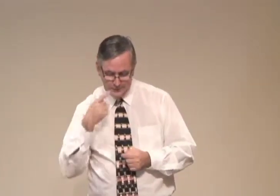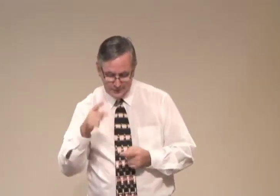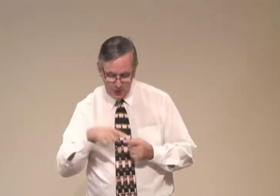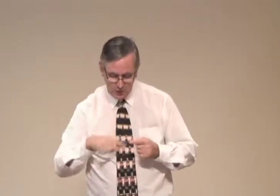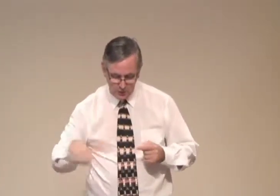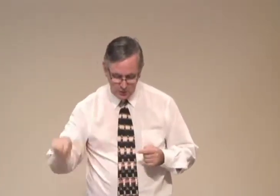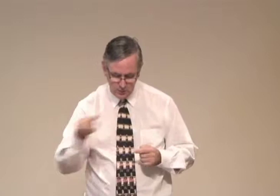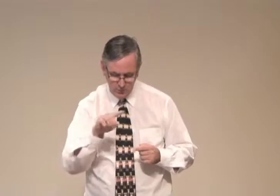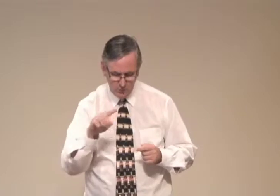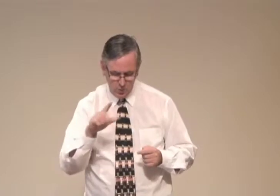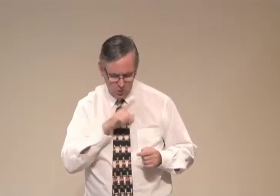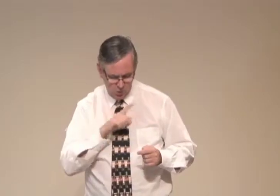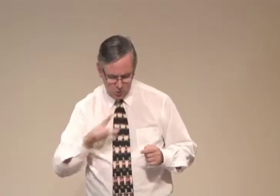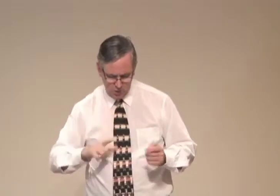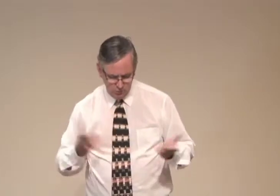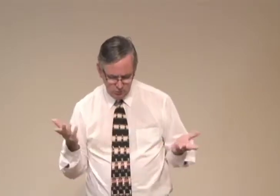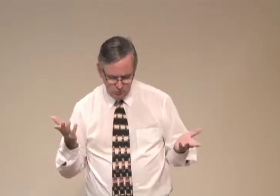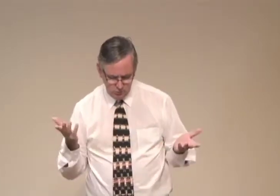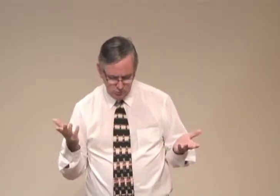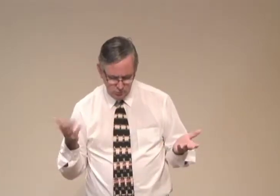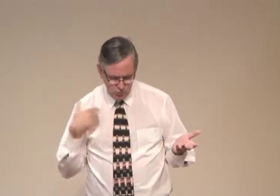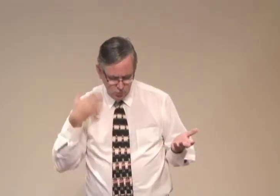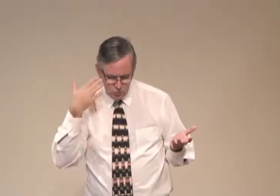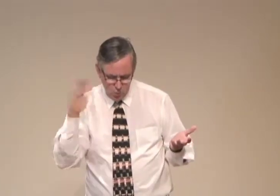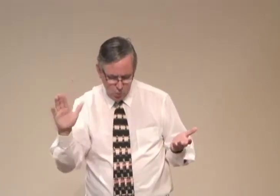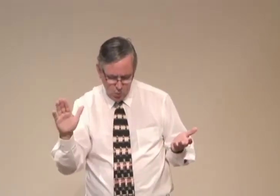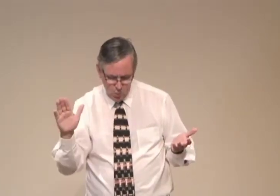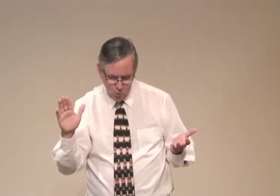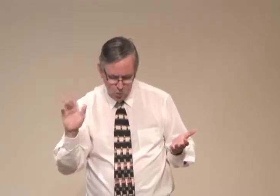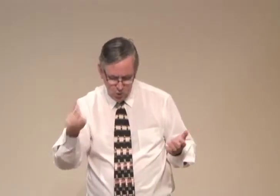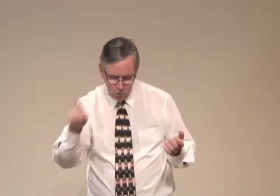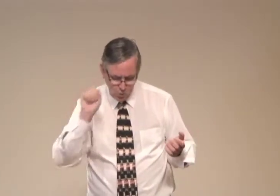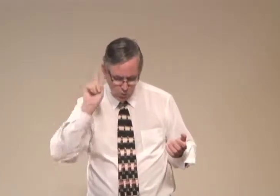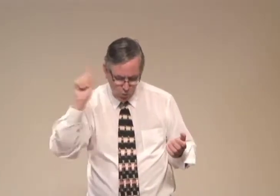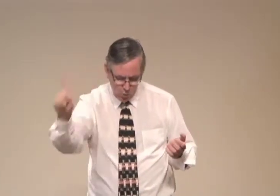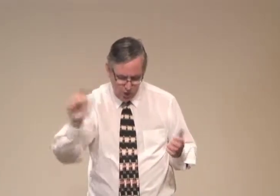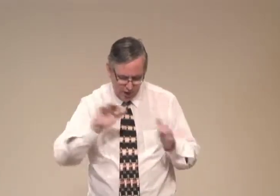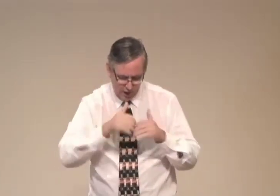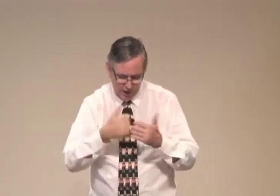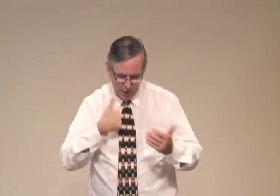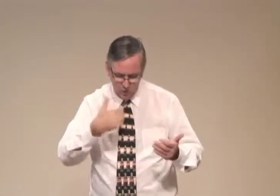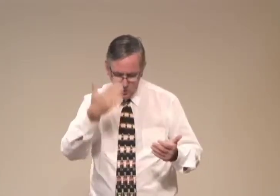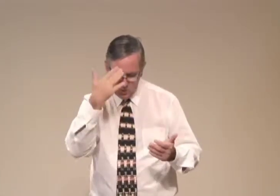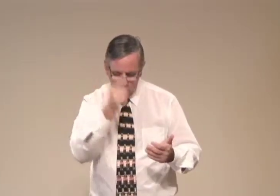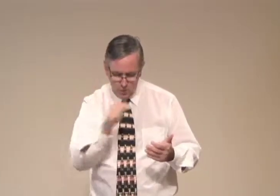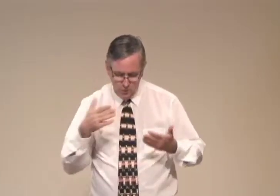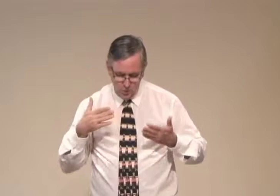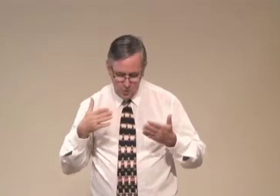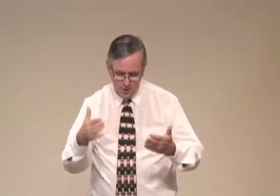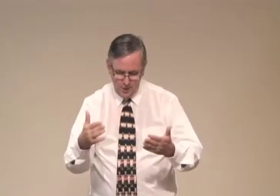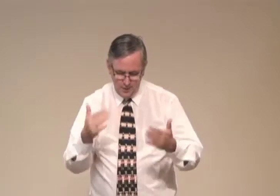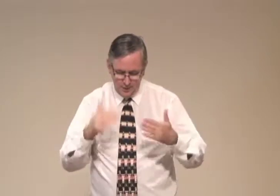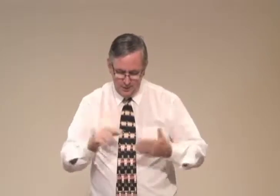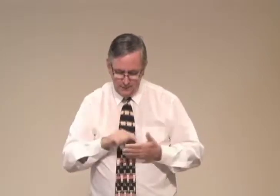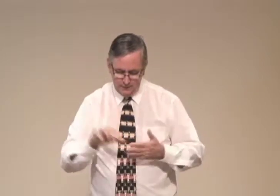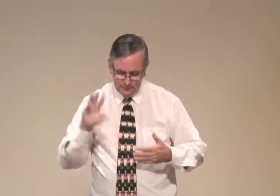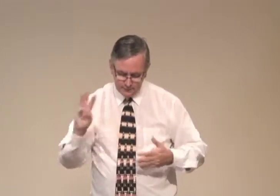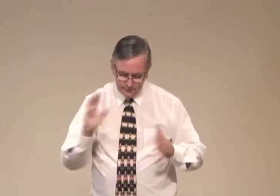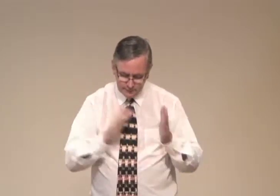And how not saith unto him, Lord? We know not whether thou goest, and how shall we know the way?